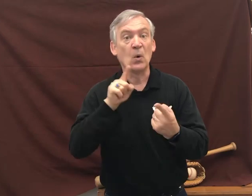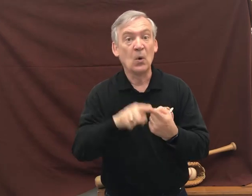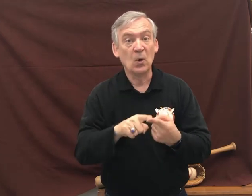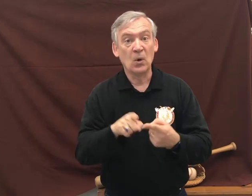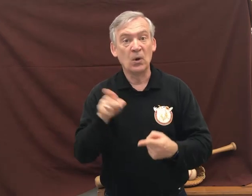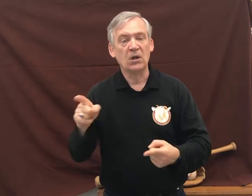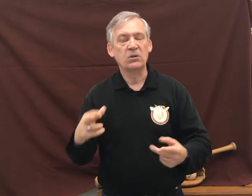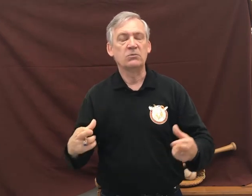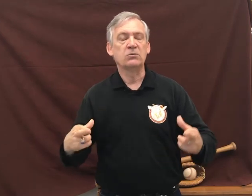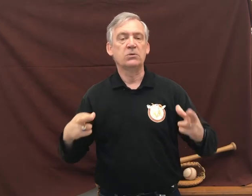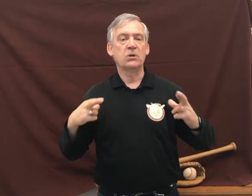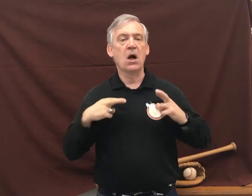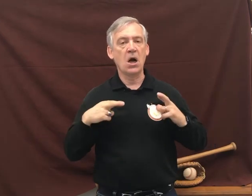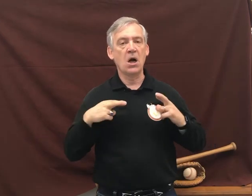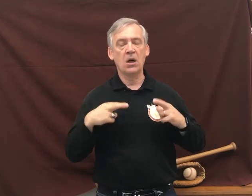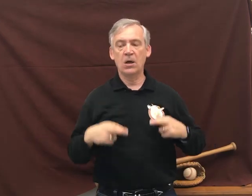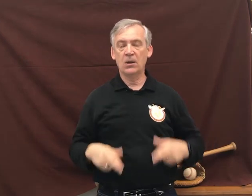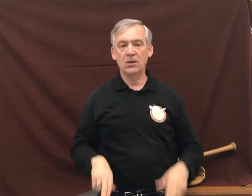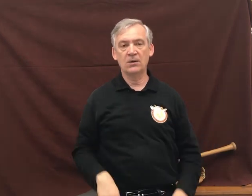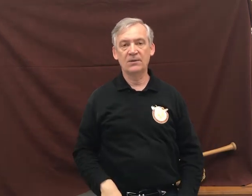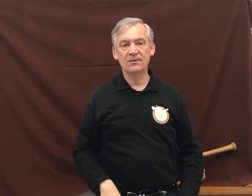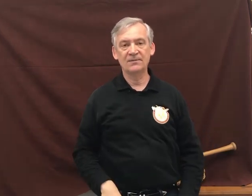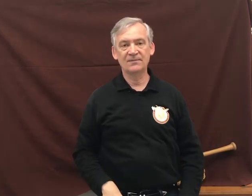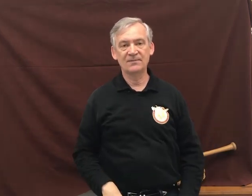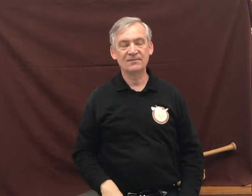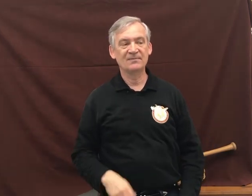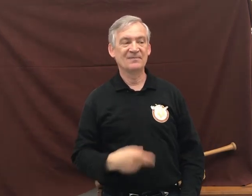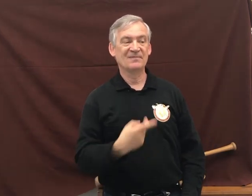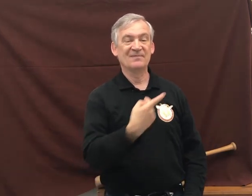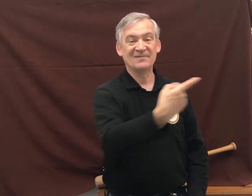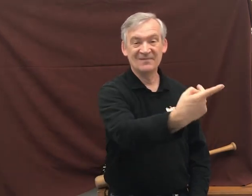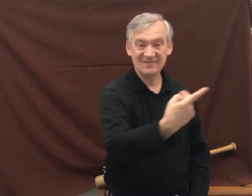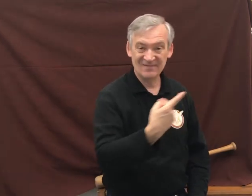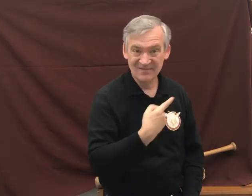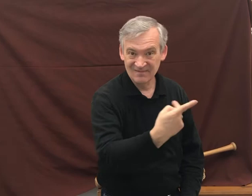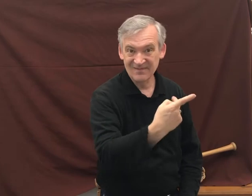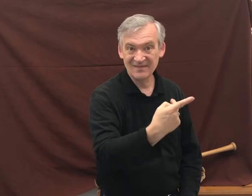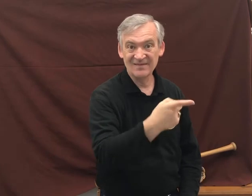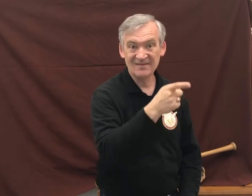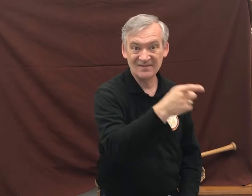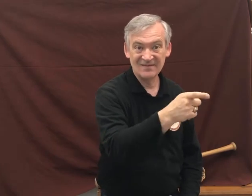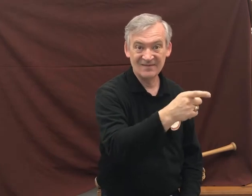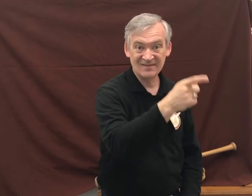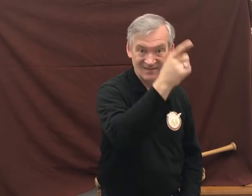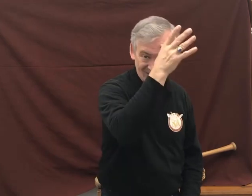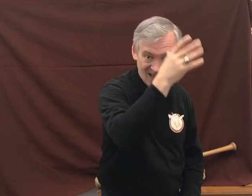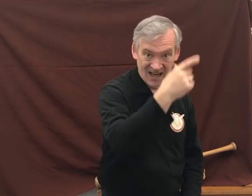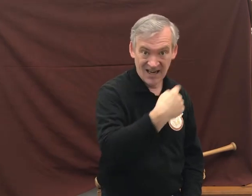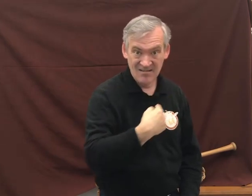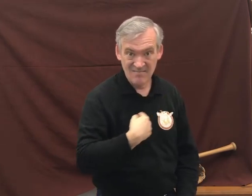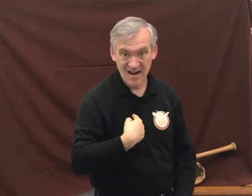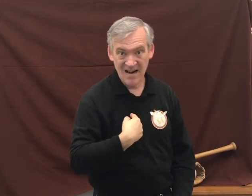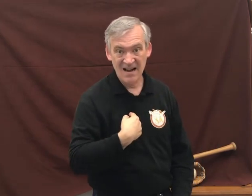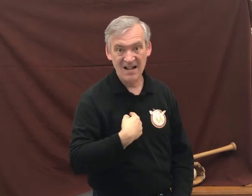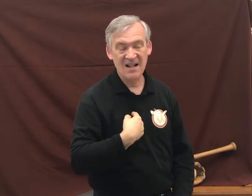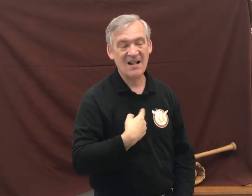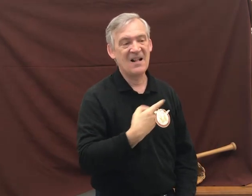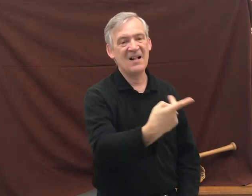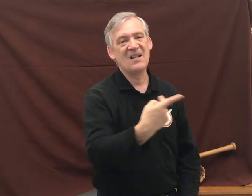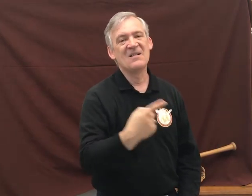Jackie Robinson was the main topic of conversation in our small Brooklyn apartment during every baseball